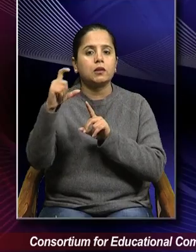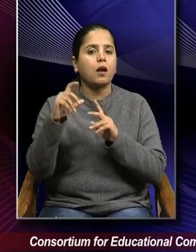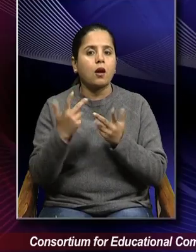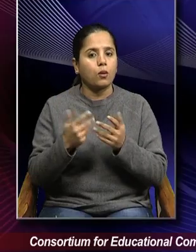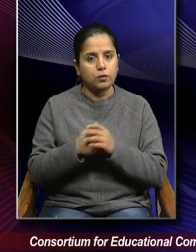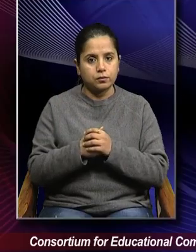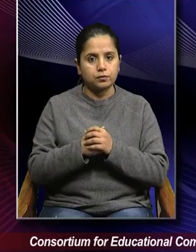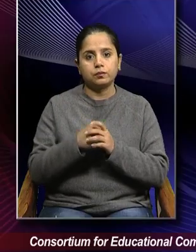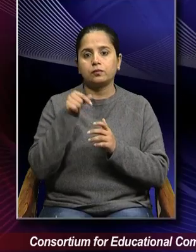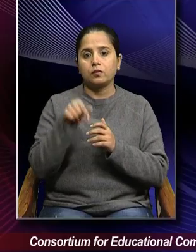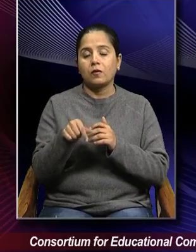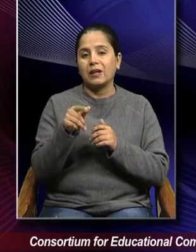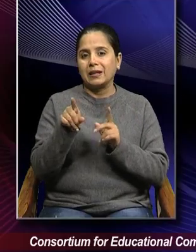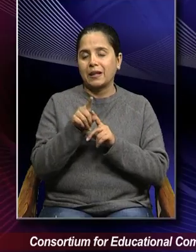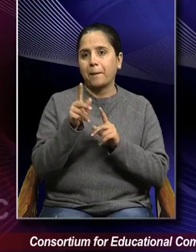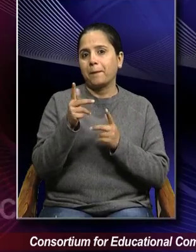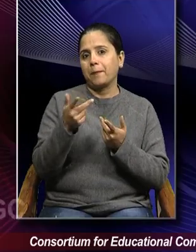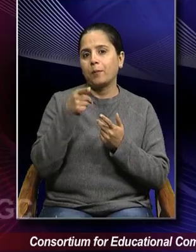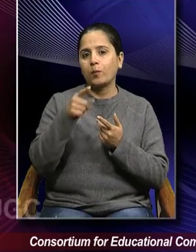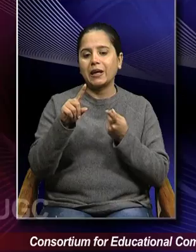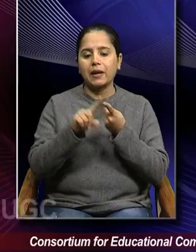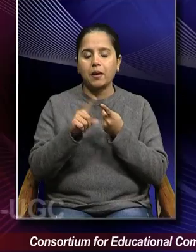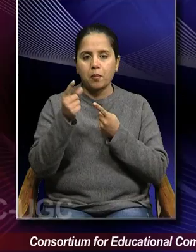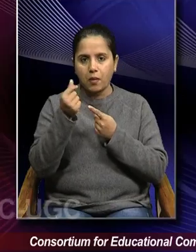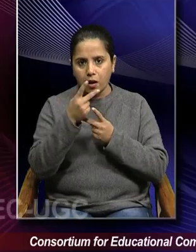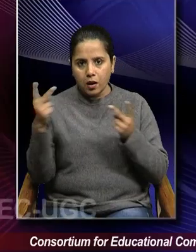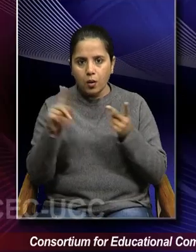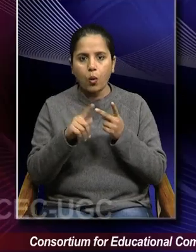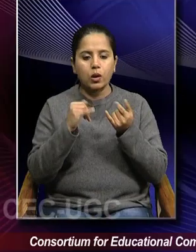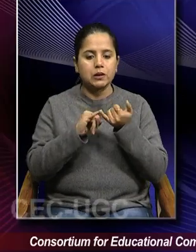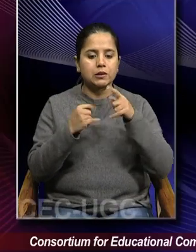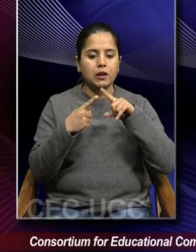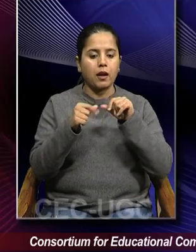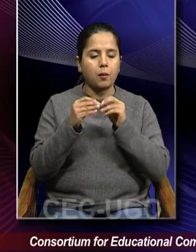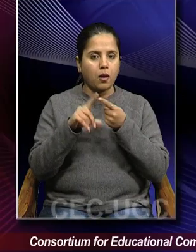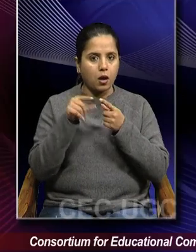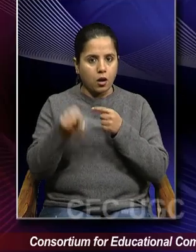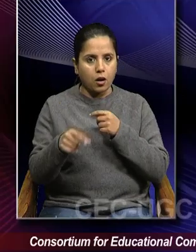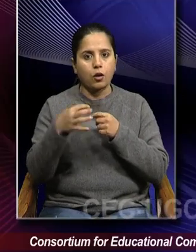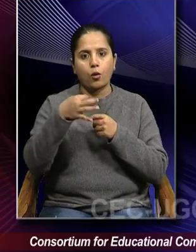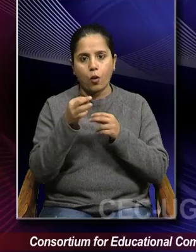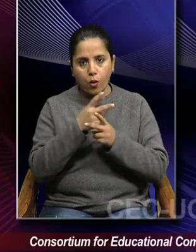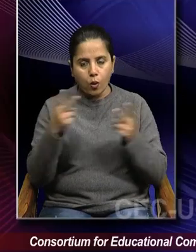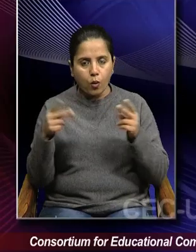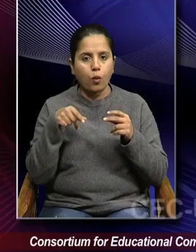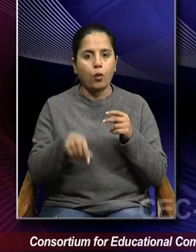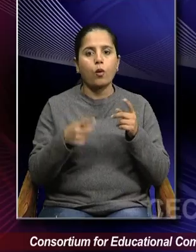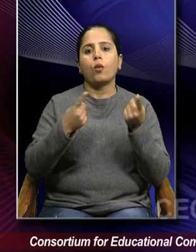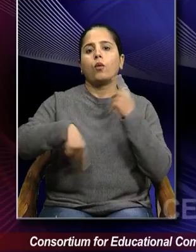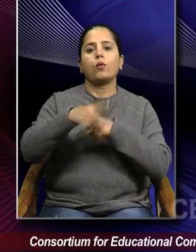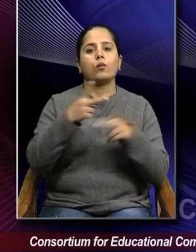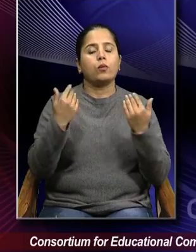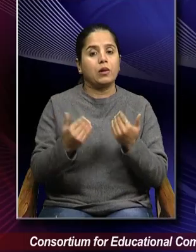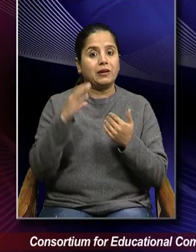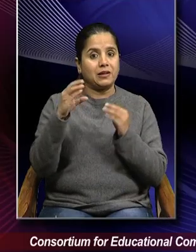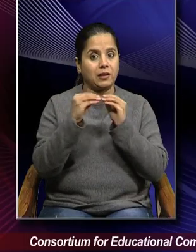is. So, unlike e-money or stable coins or private digital assets like Bitcoin,